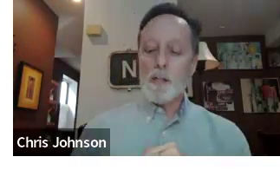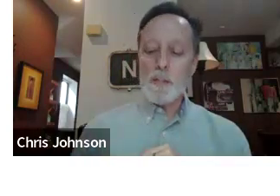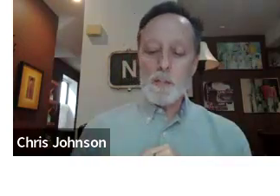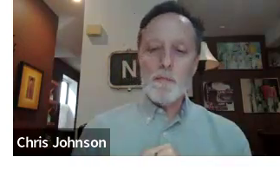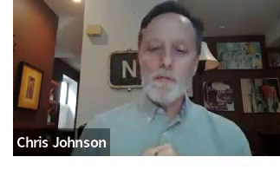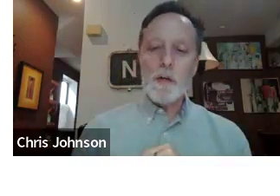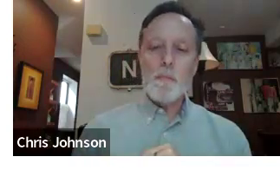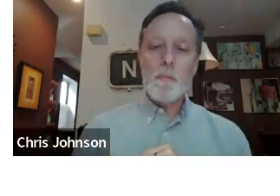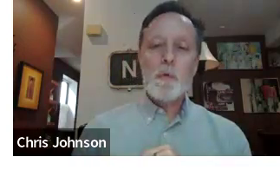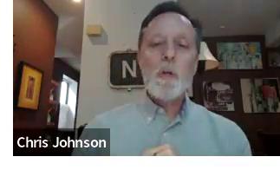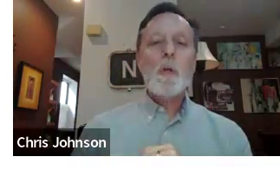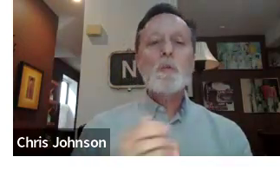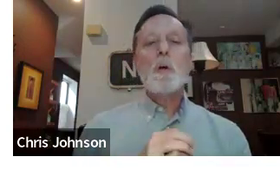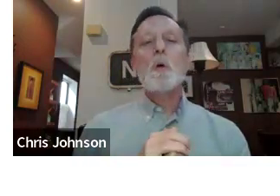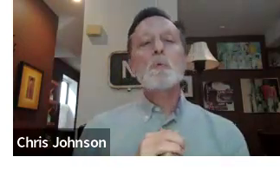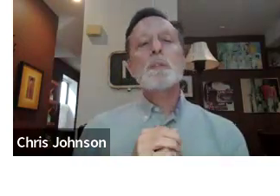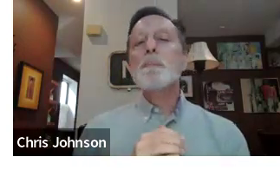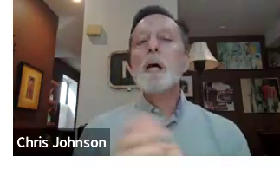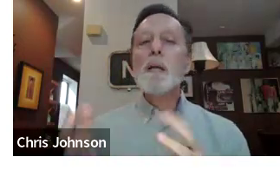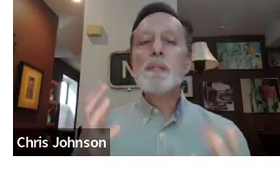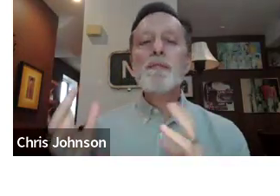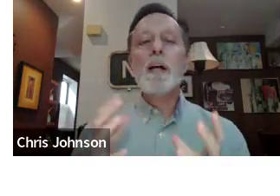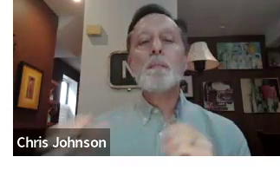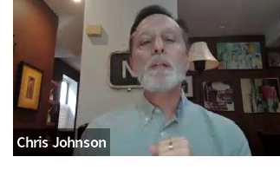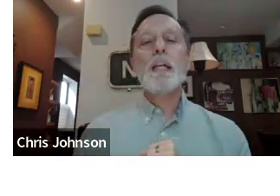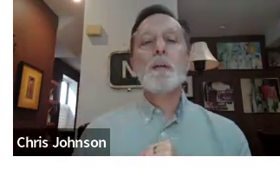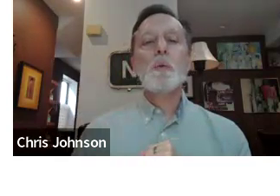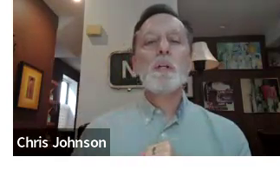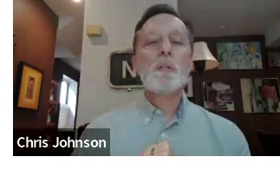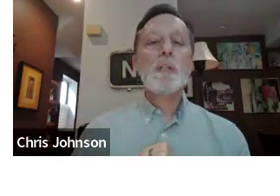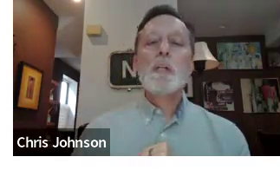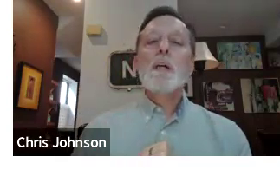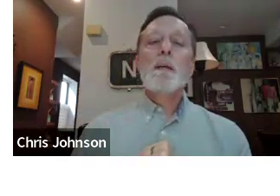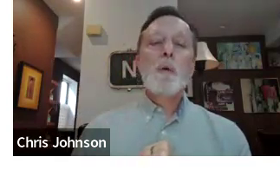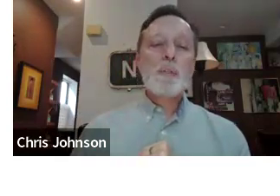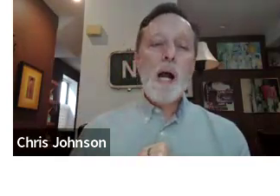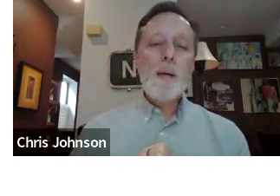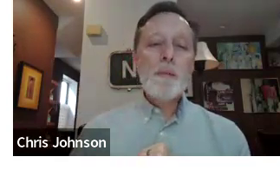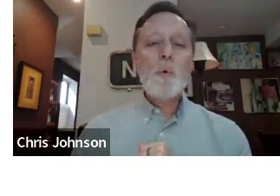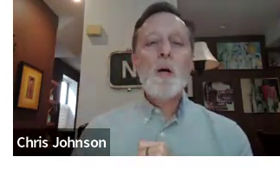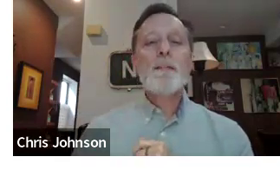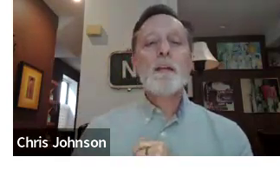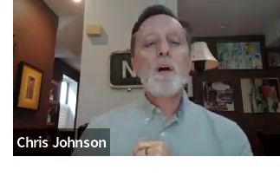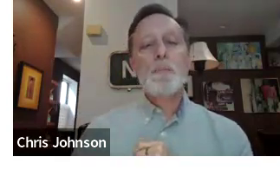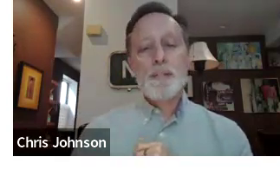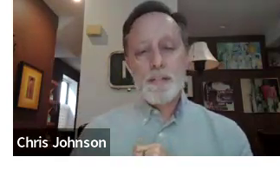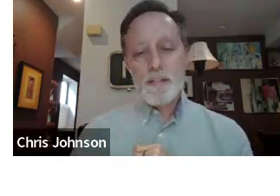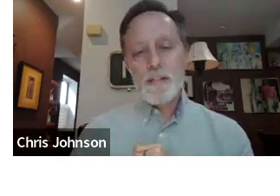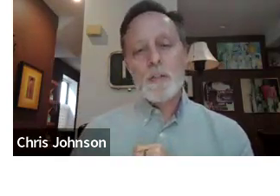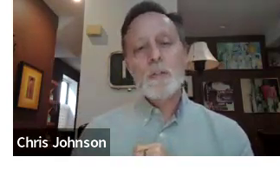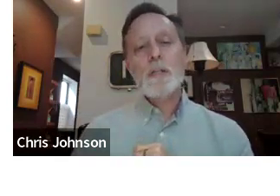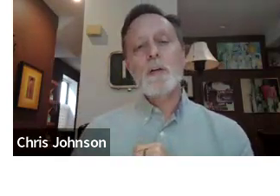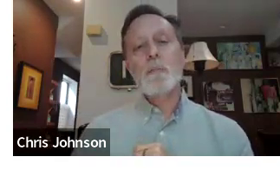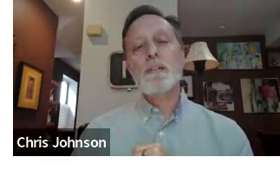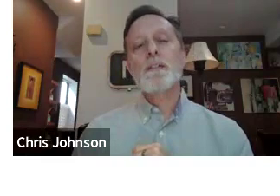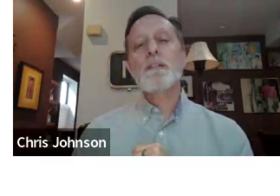where bigger losses come from. So some types of liability categories, the most common one that all